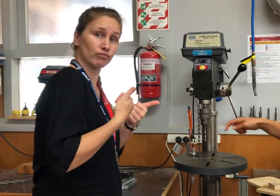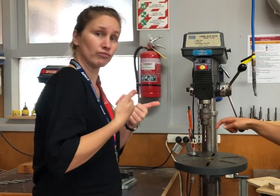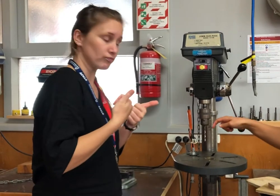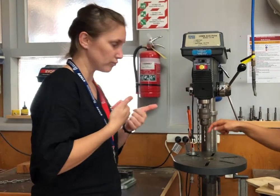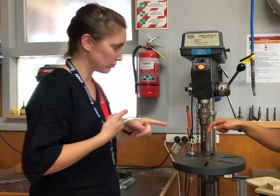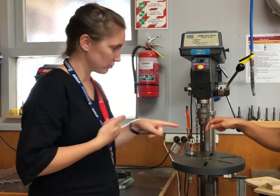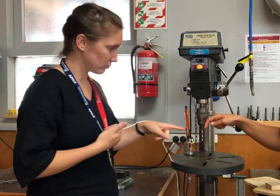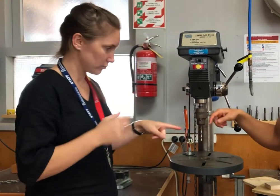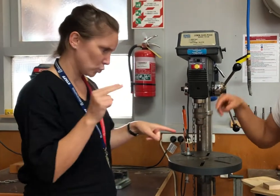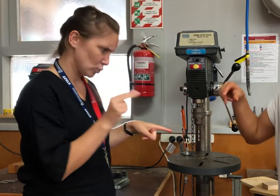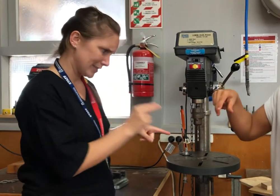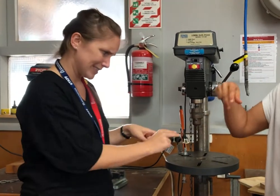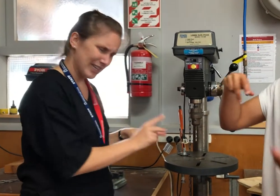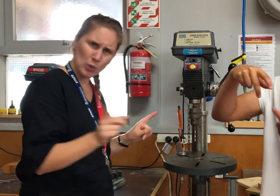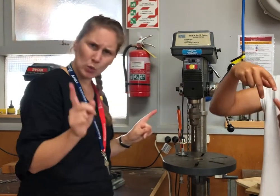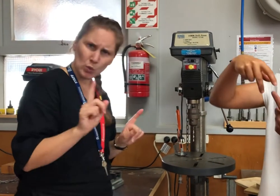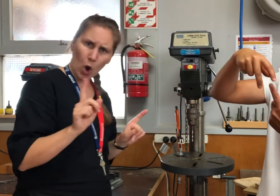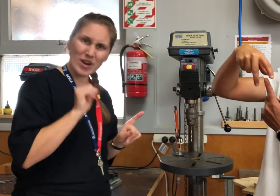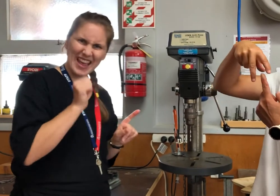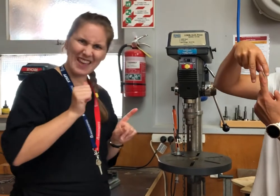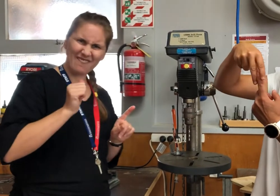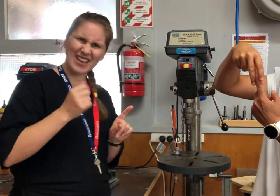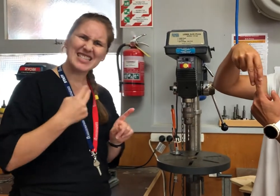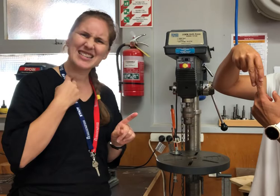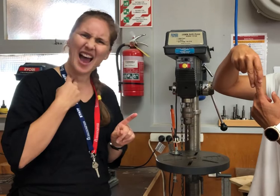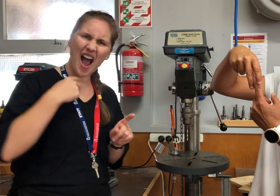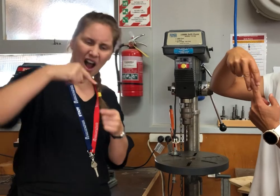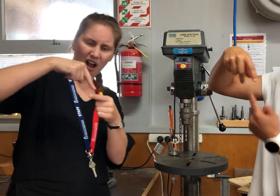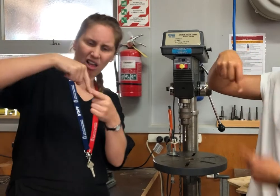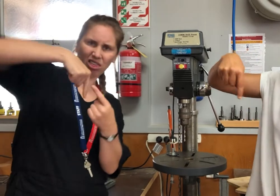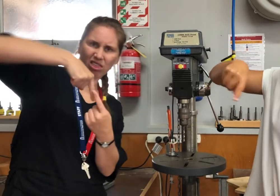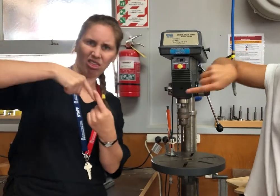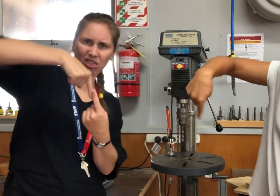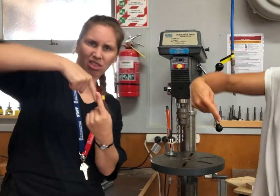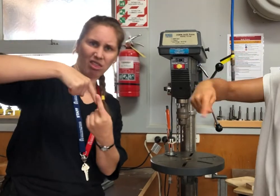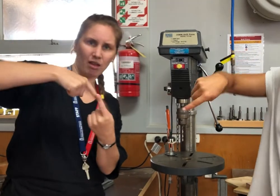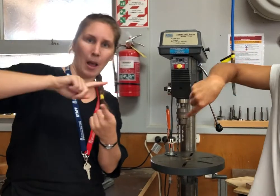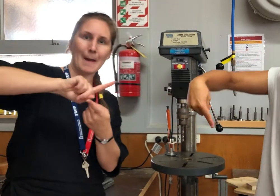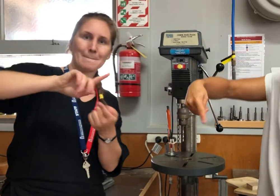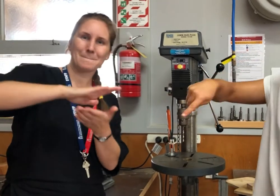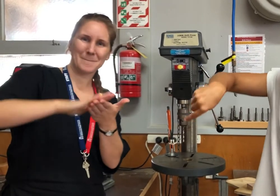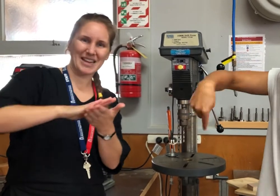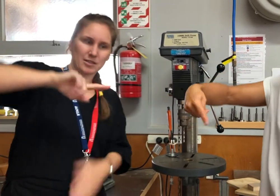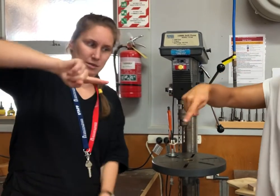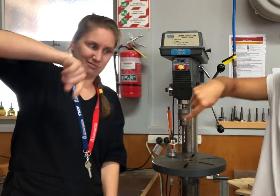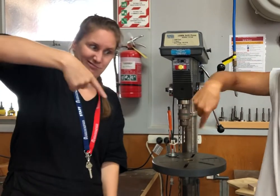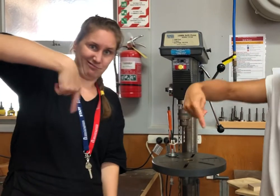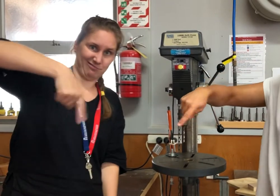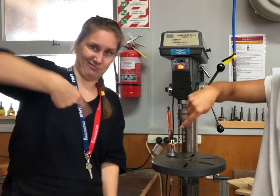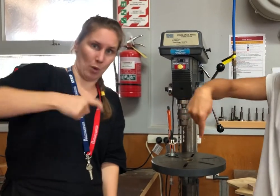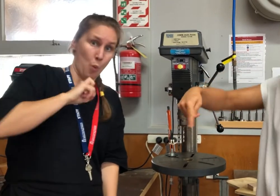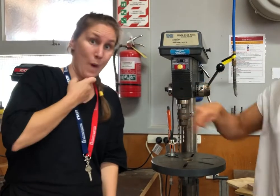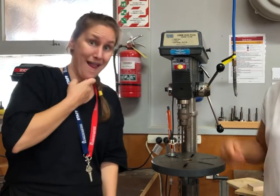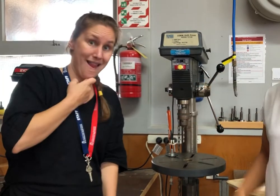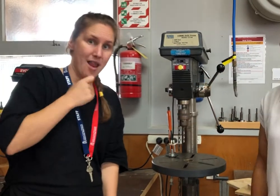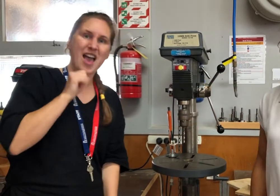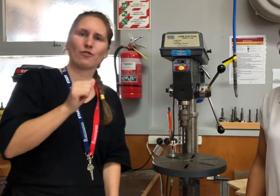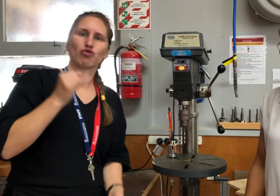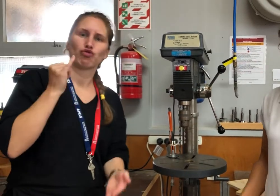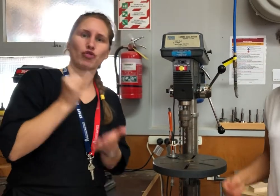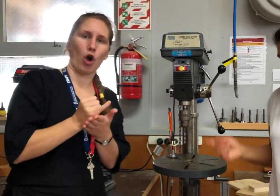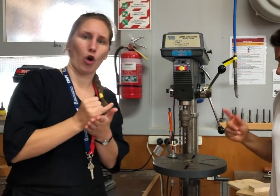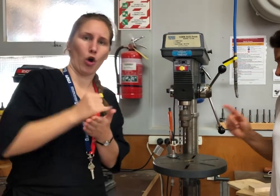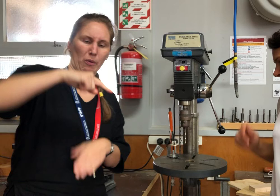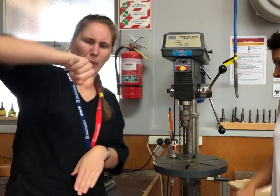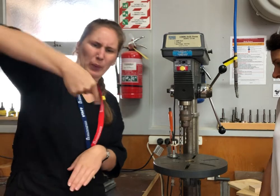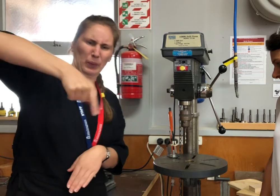And what I would see if it wasn't in their level, if it was stuck just between two jaws, is I would see it go kind of out of centre and